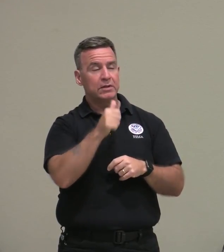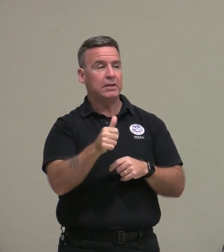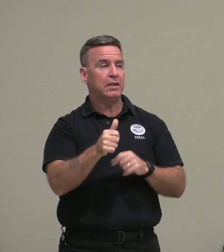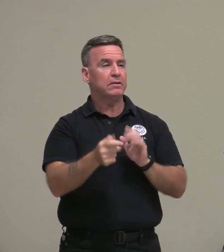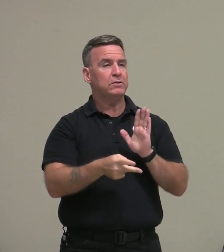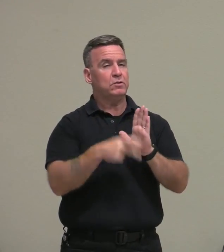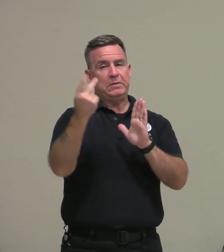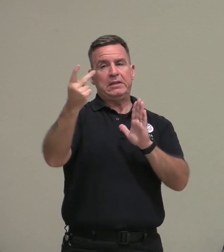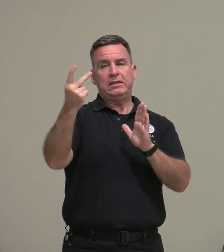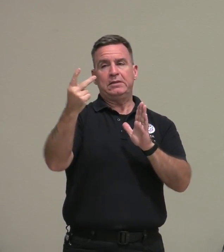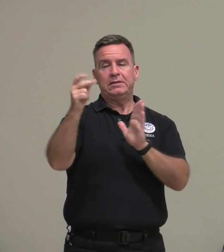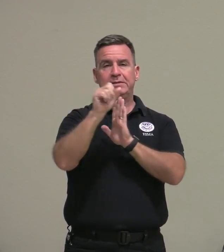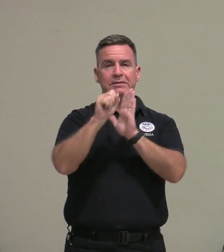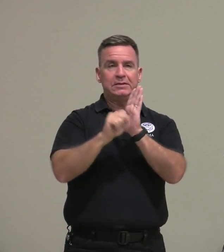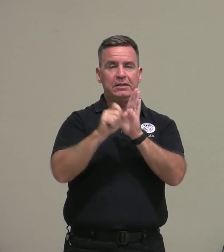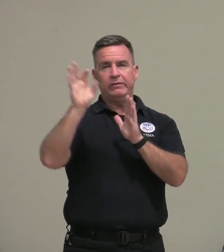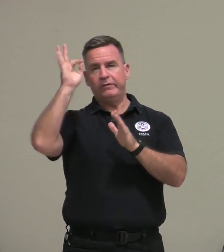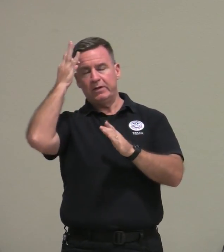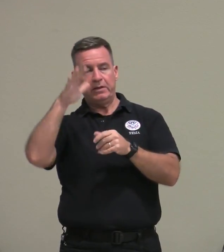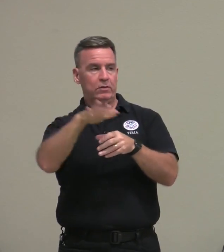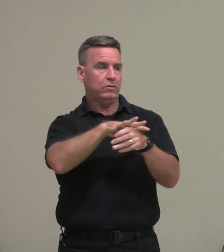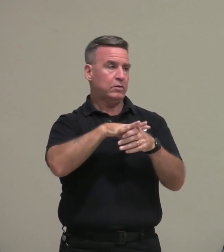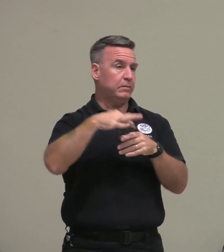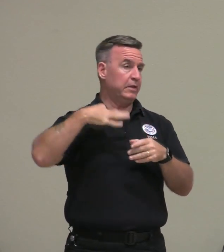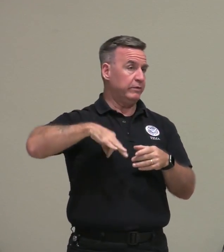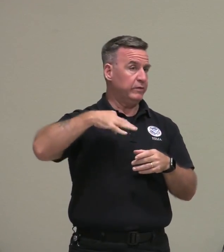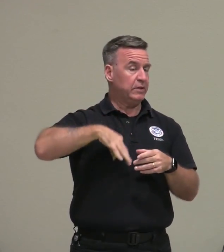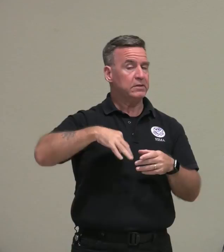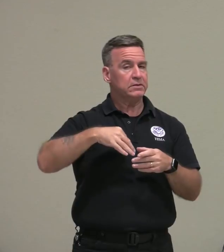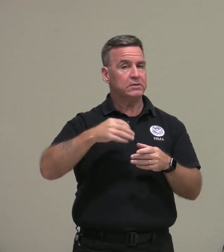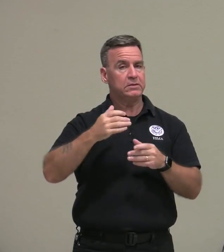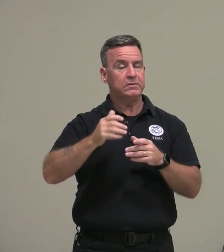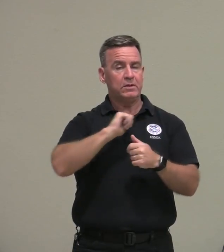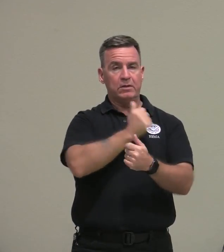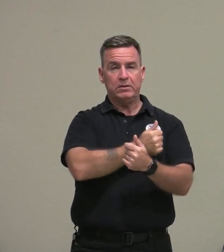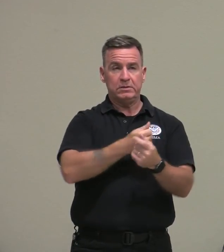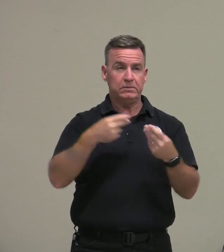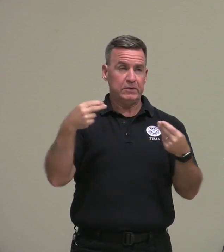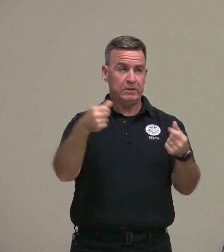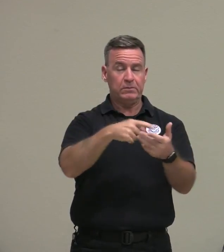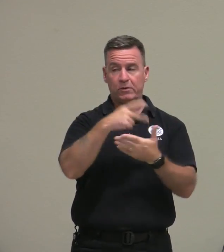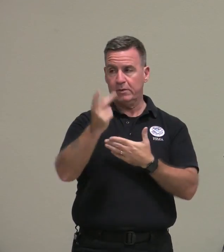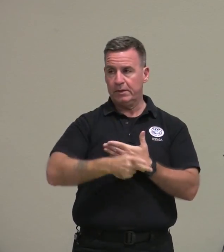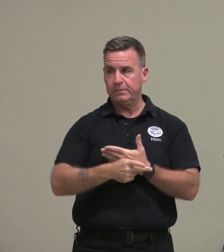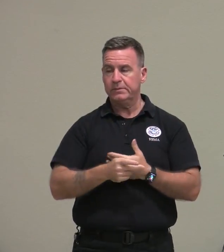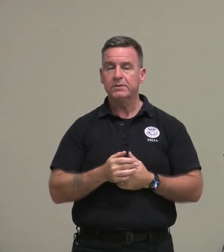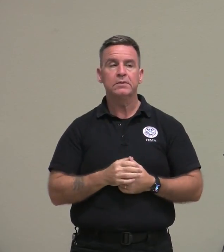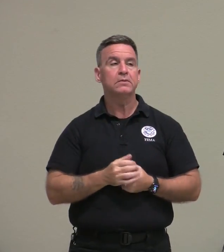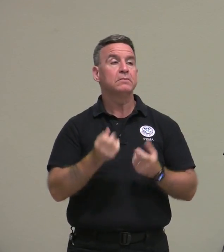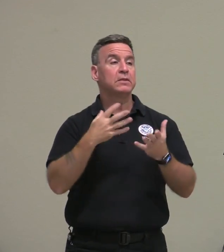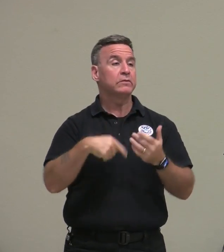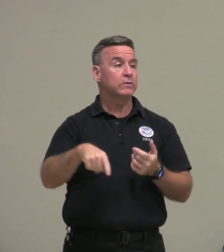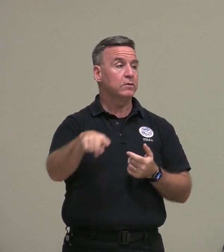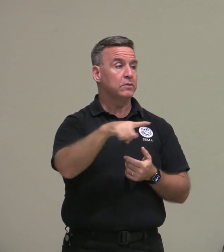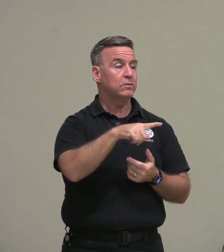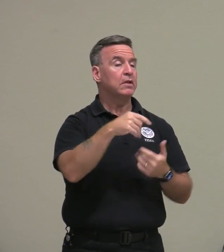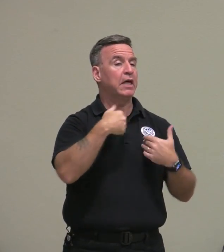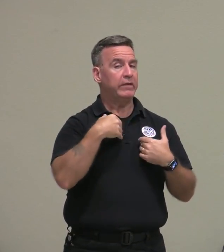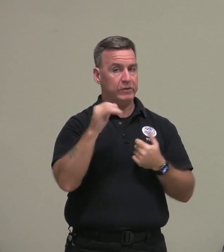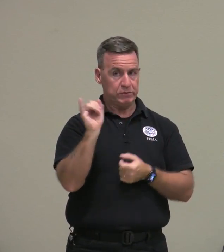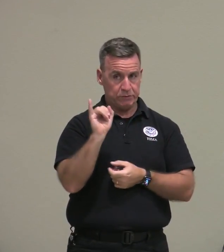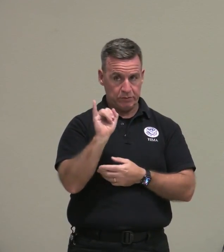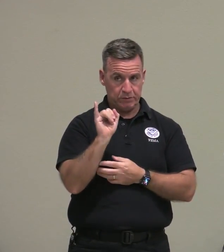duplicating the state, federal, and local benefits that have been authorized to cover the program. So many of you have